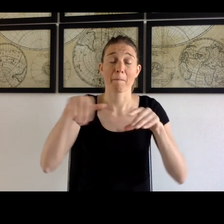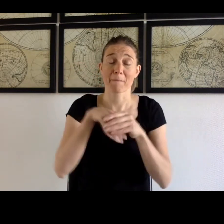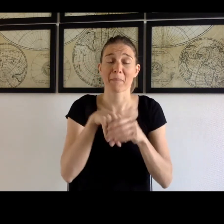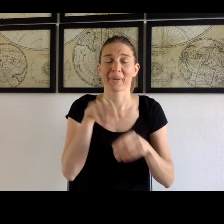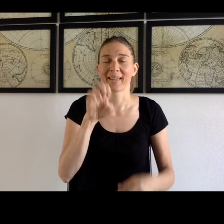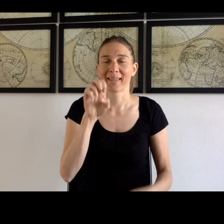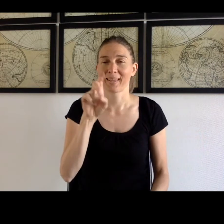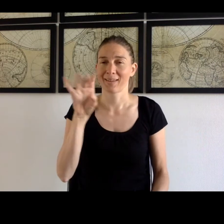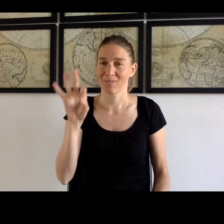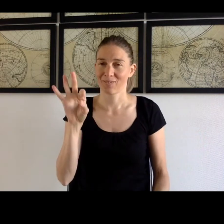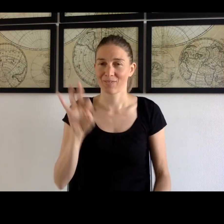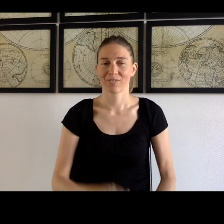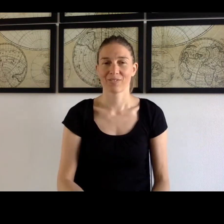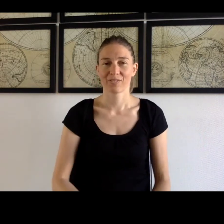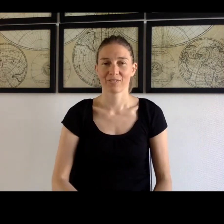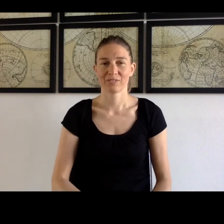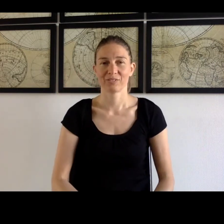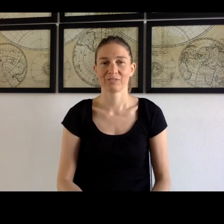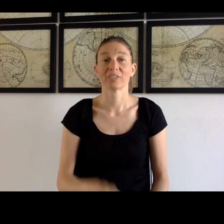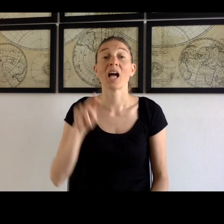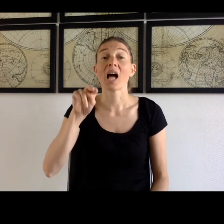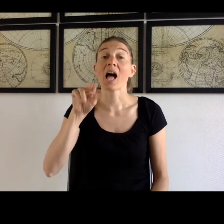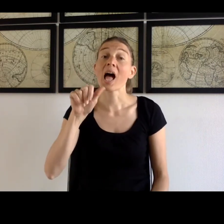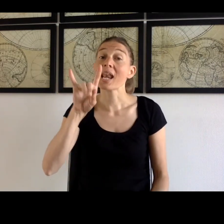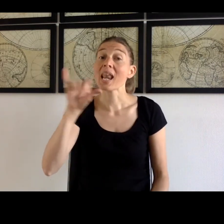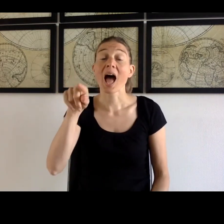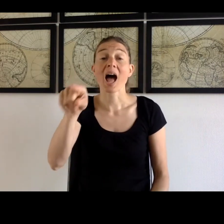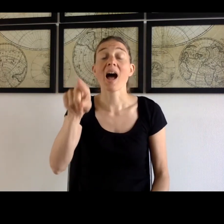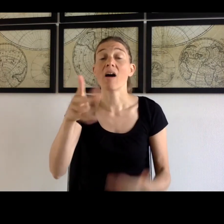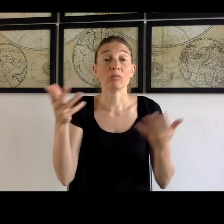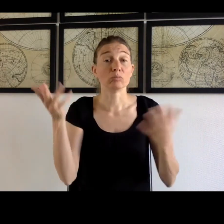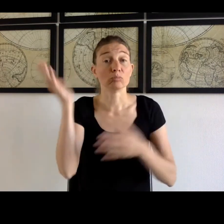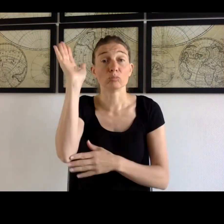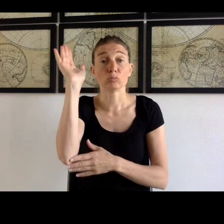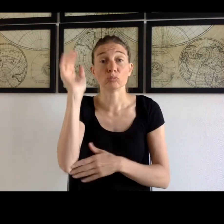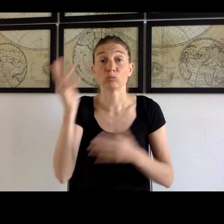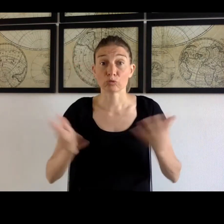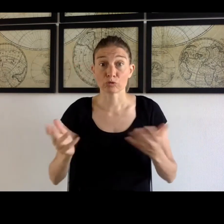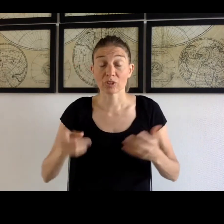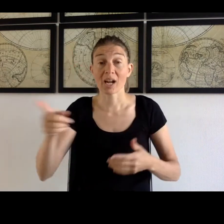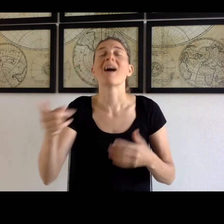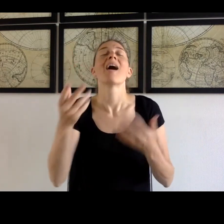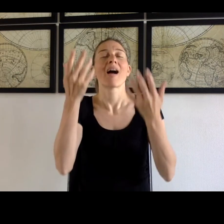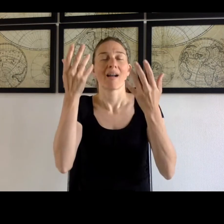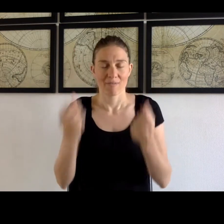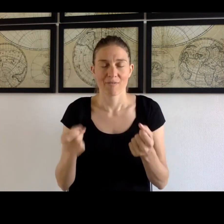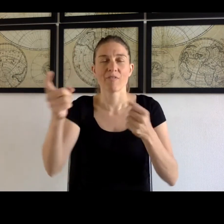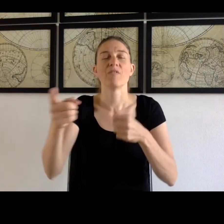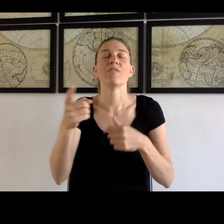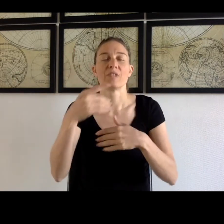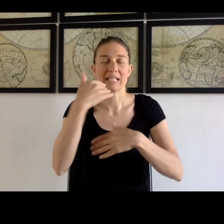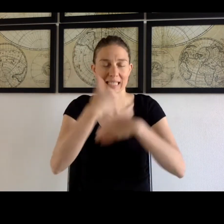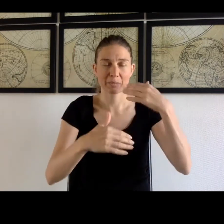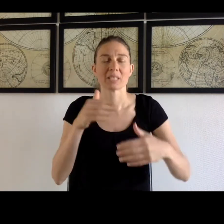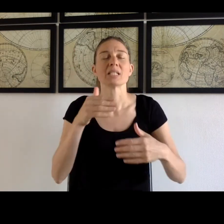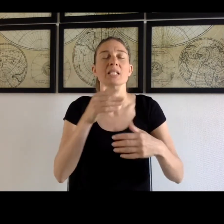And Nadia will be giving an overview of the different disability assessment systems in place in the EU.